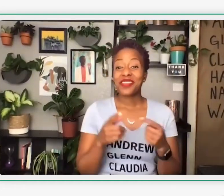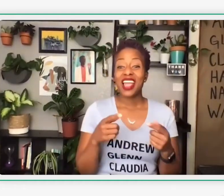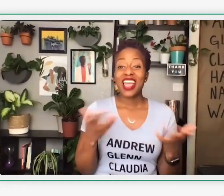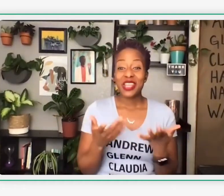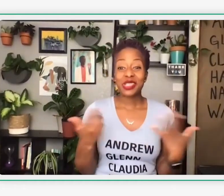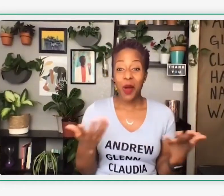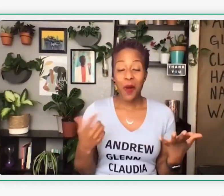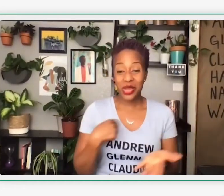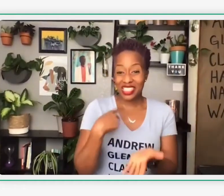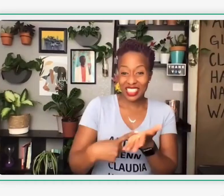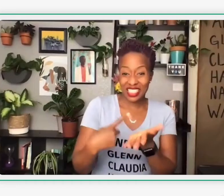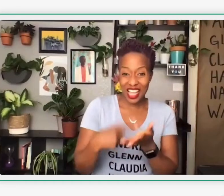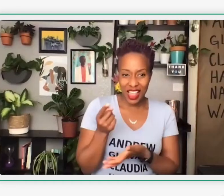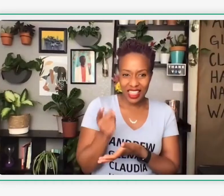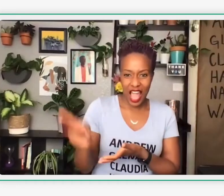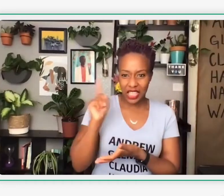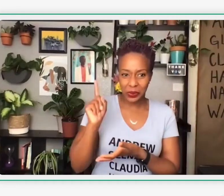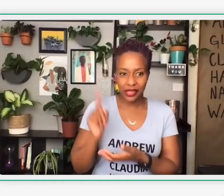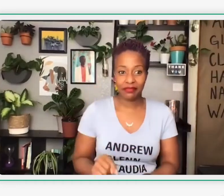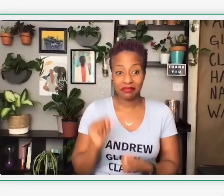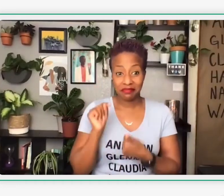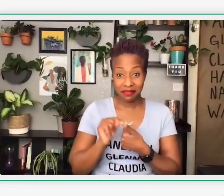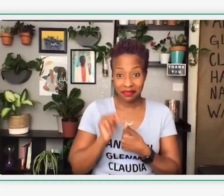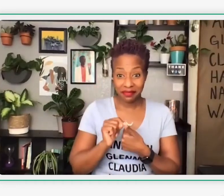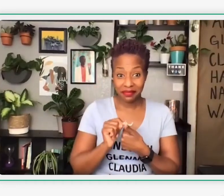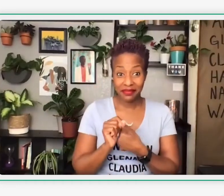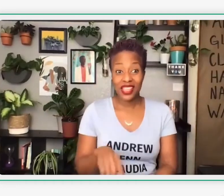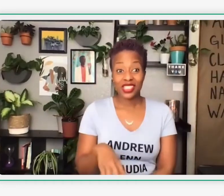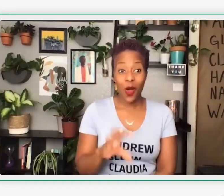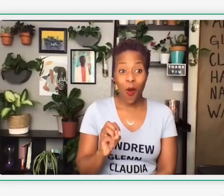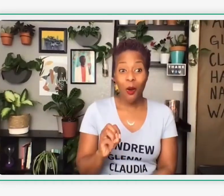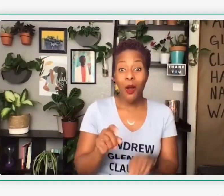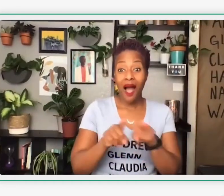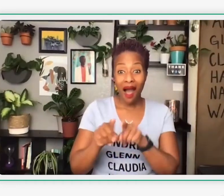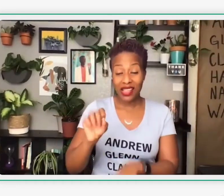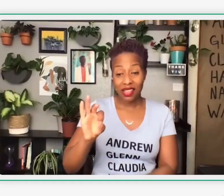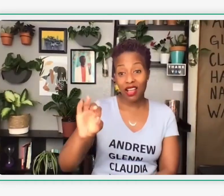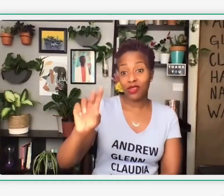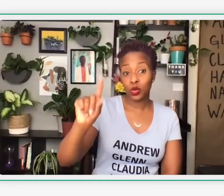back up a little bit? Okay, perfect. So here's what we discussed last week.